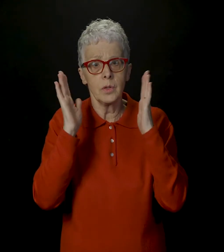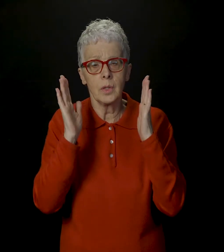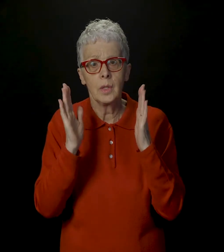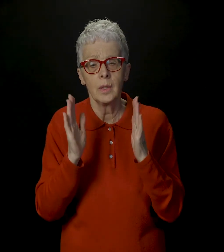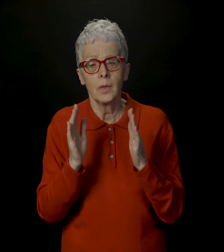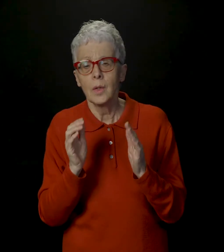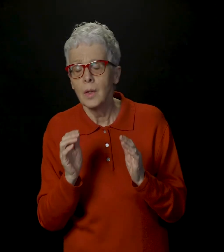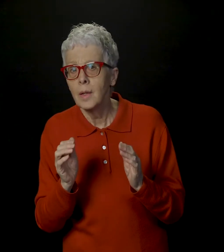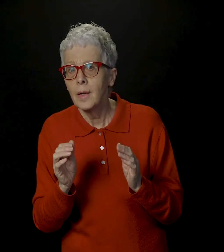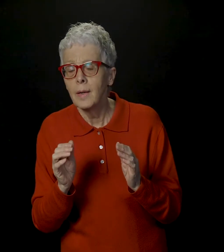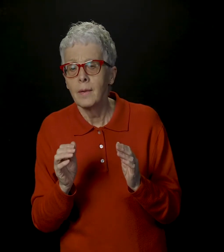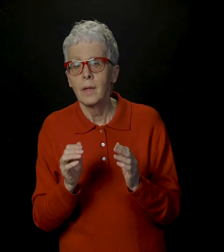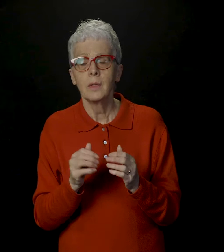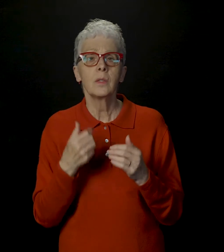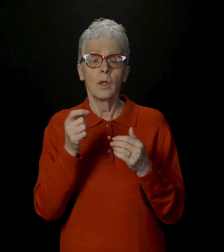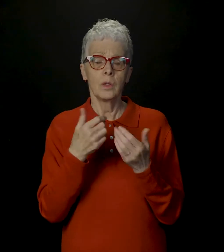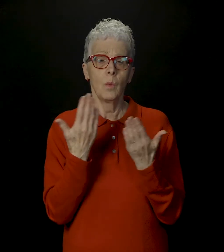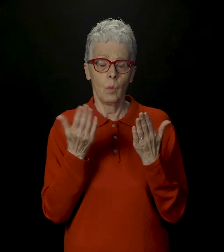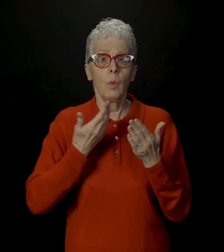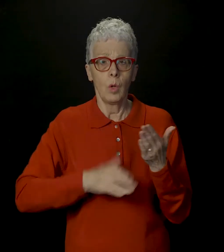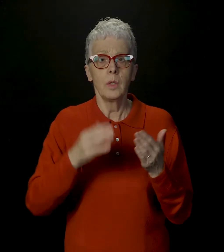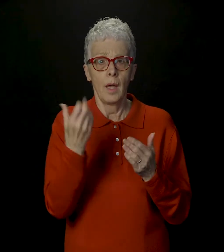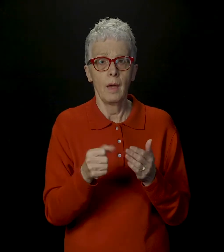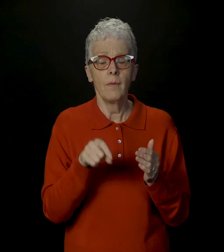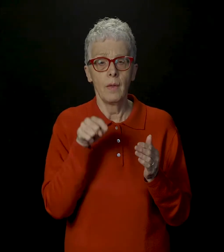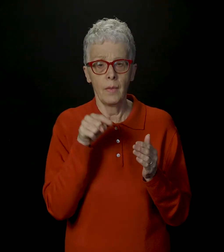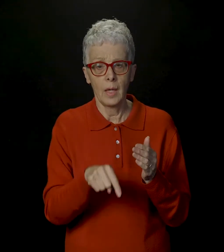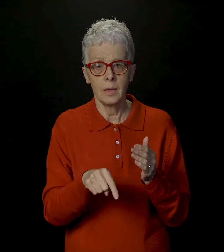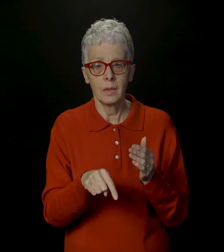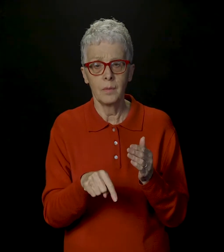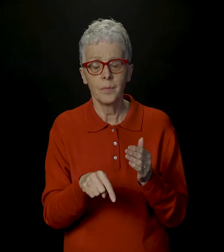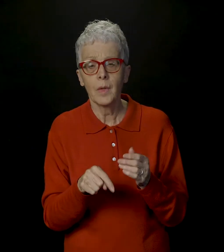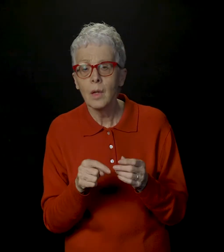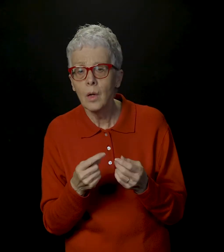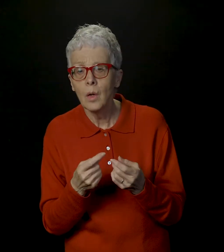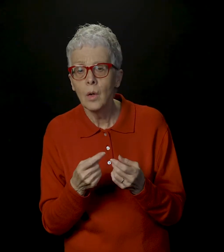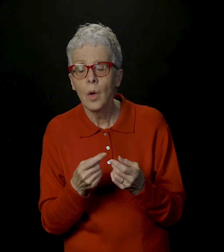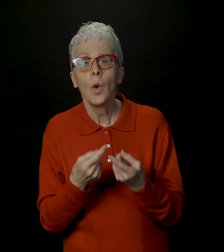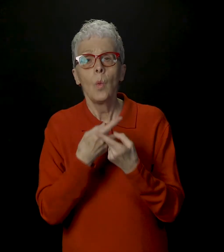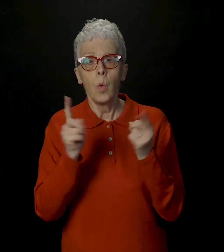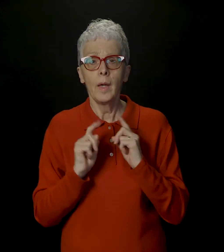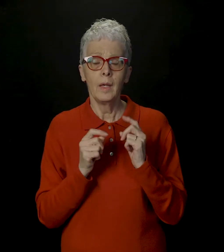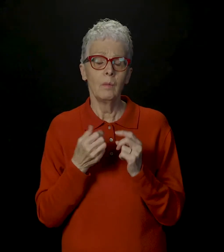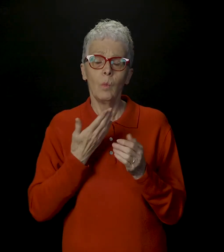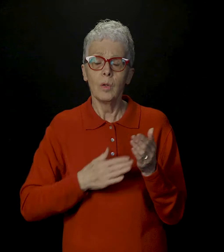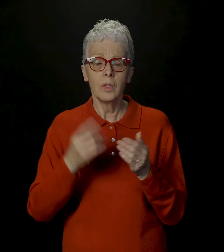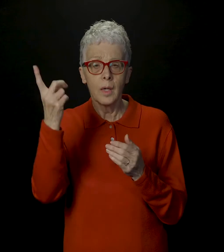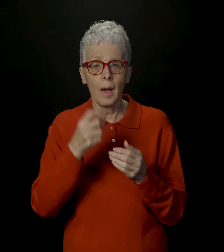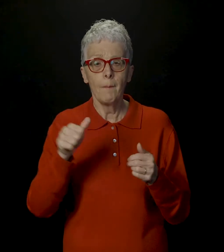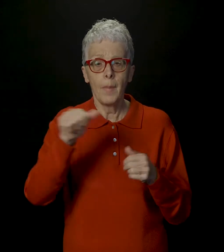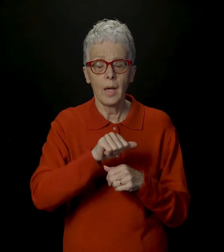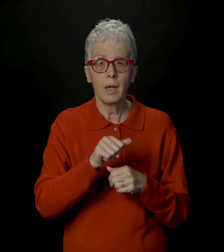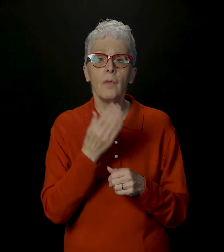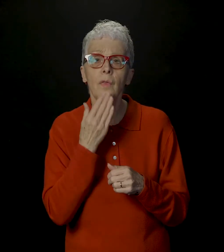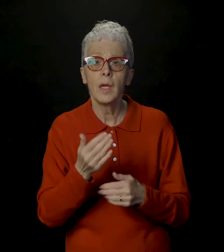also to ensure That it's a great experience for all So thank you so much For your continued faithfulness And